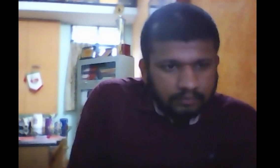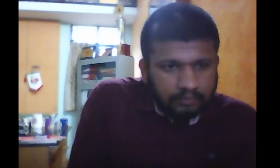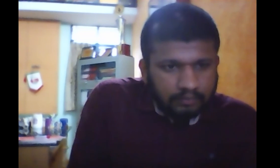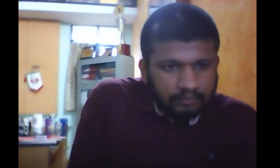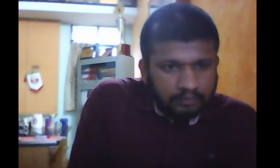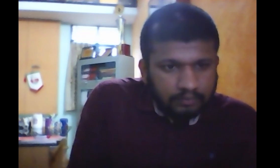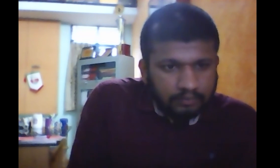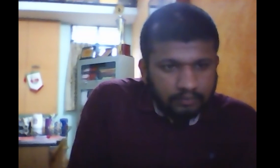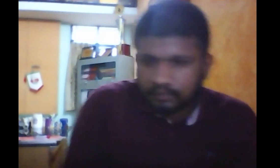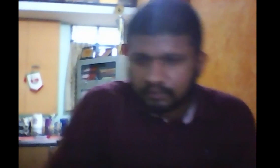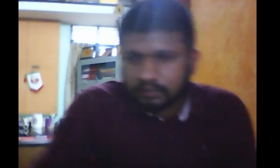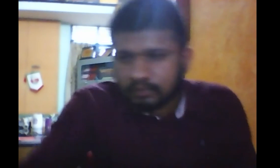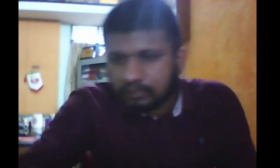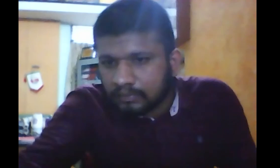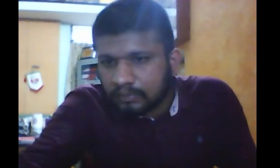Khushi. Yeah.